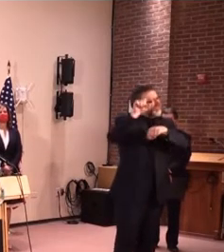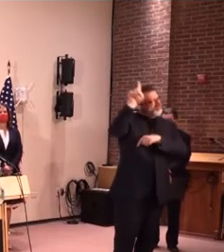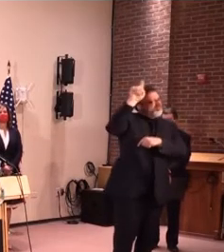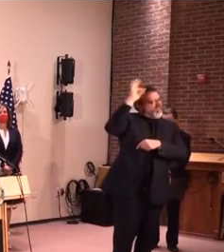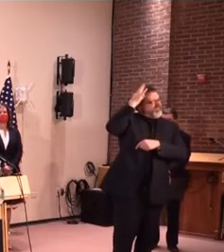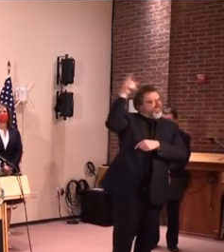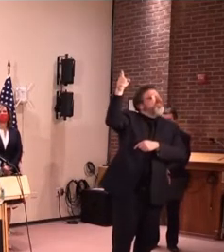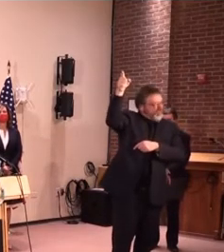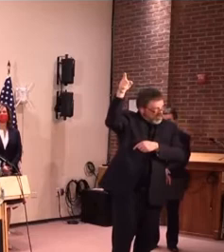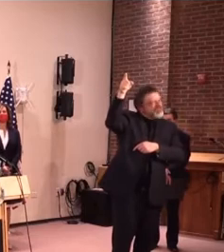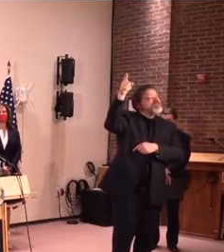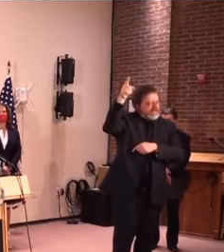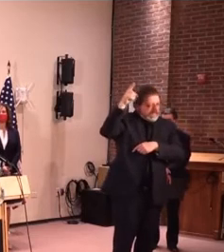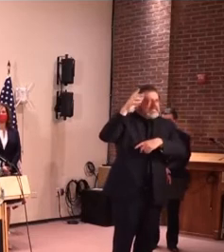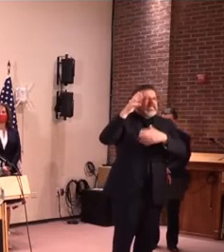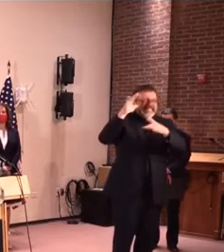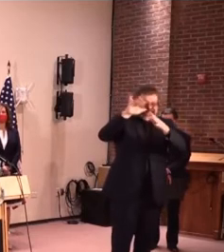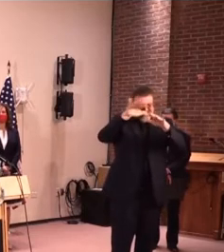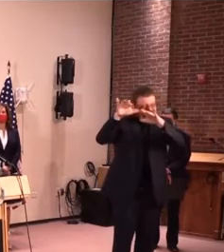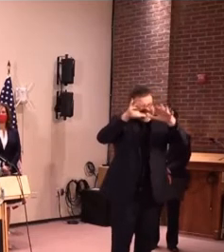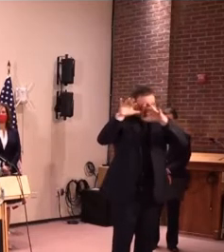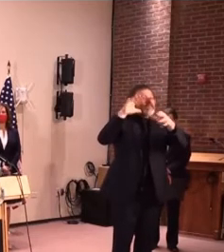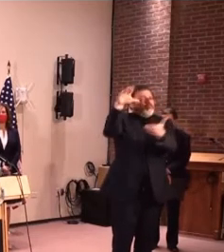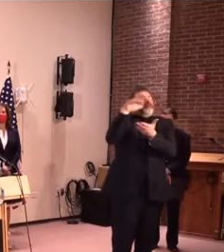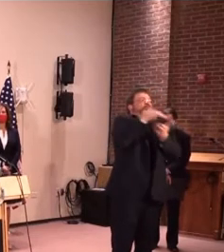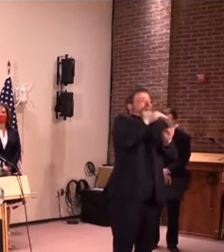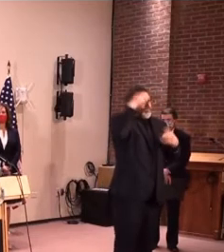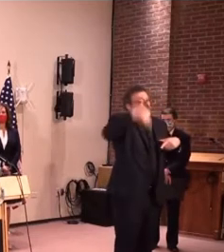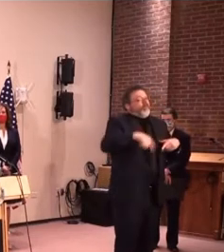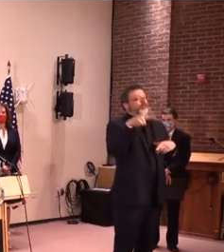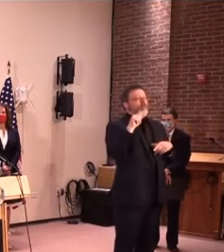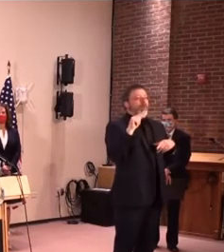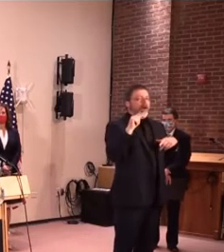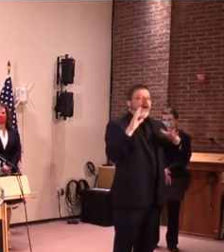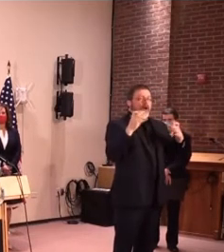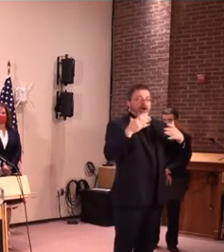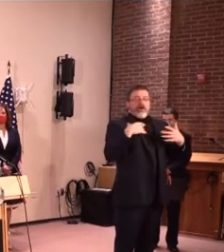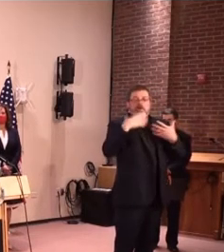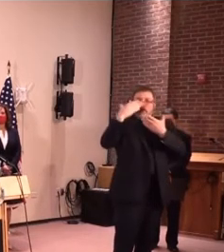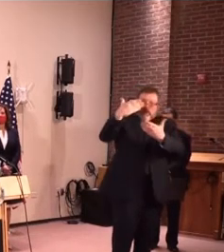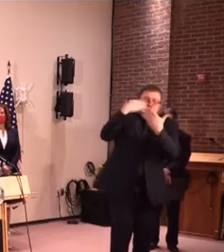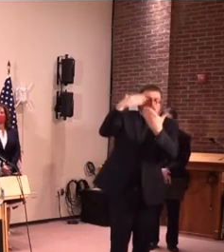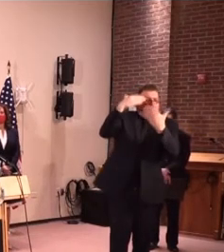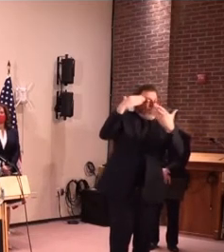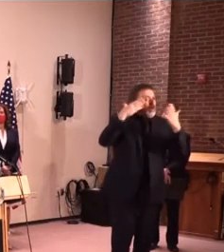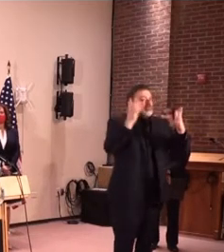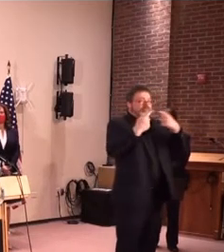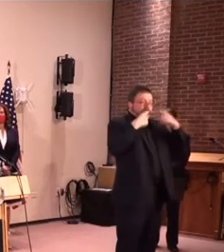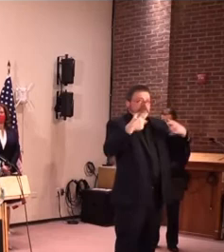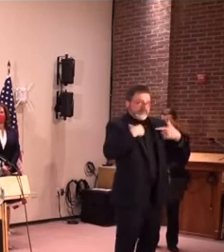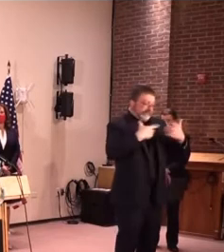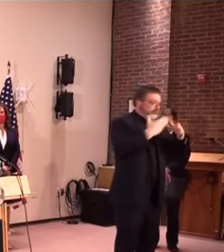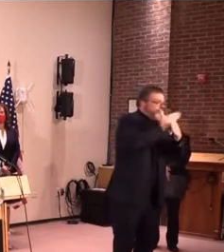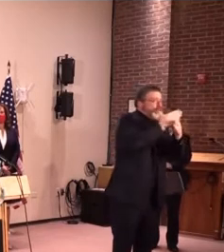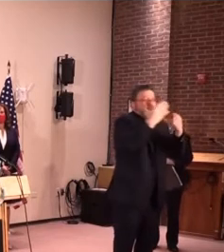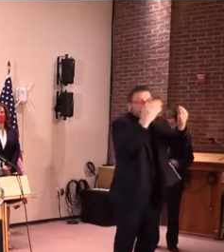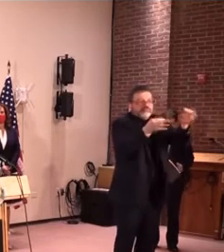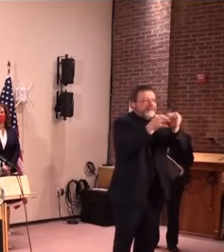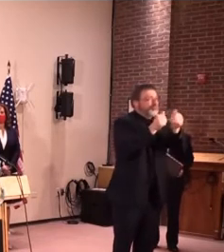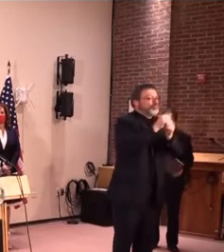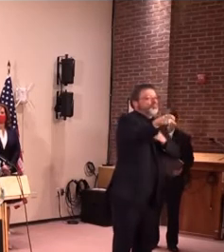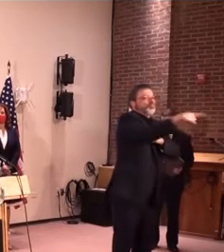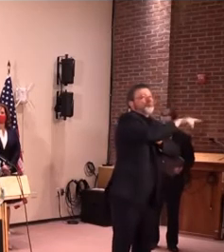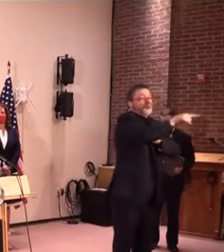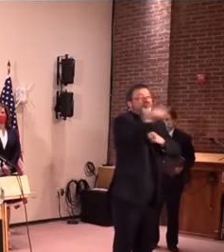able to do any of this today. And I look forward to working with the legislature to move these initiatives forward. They have been